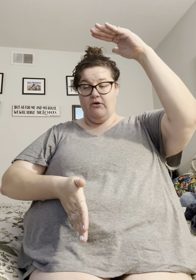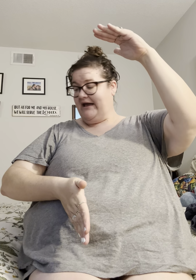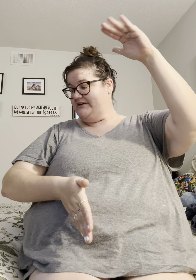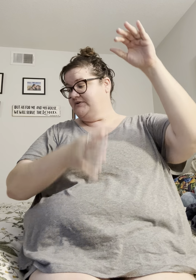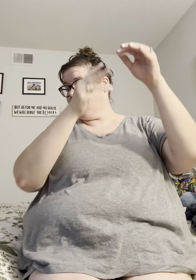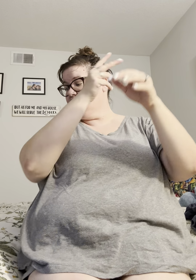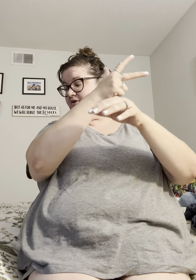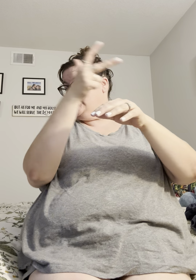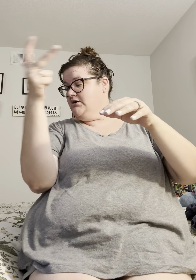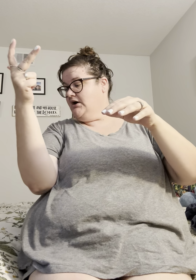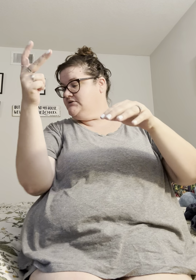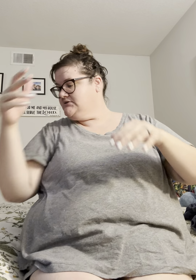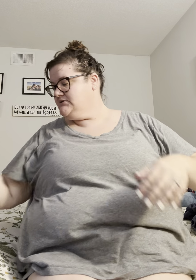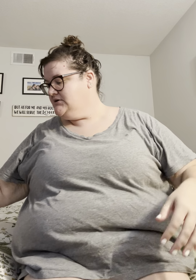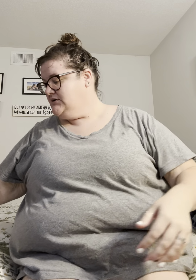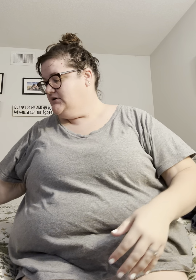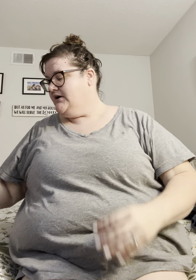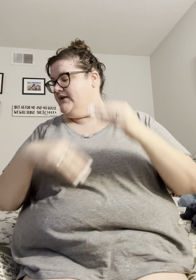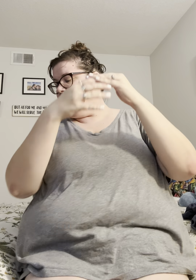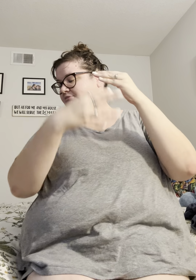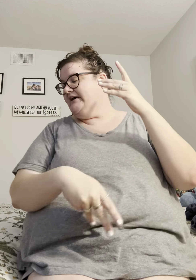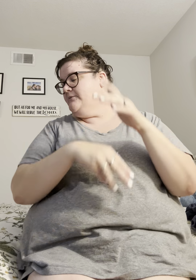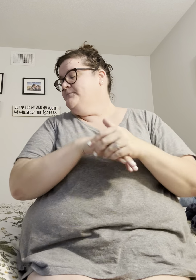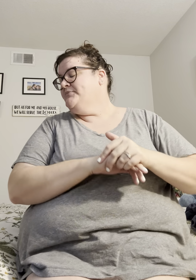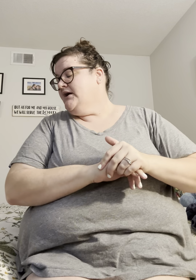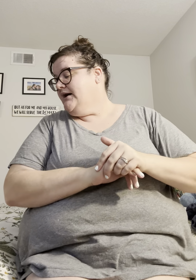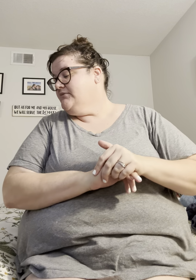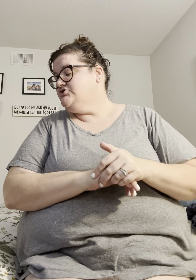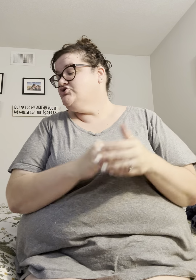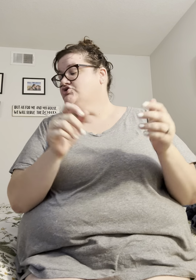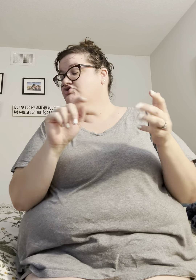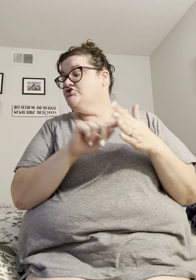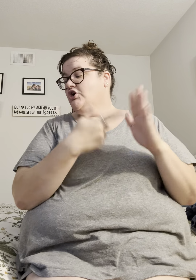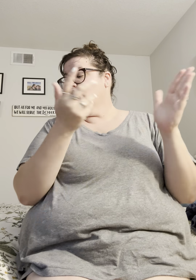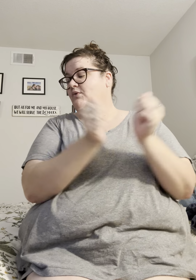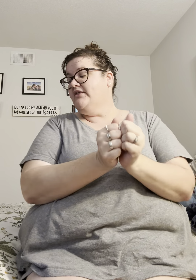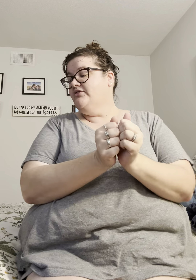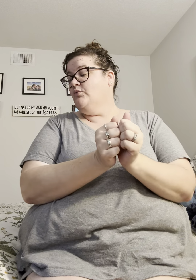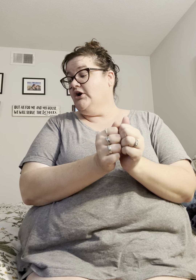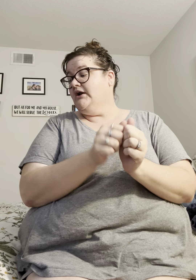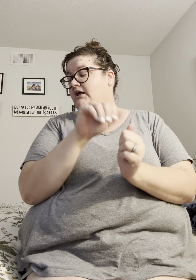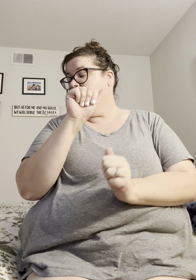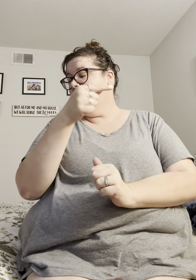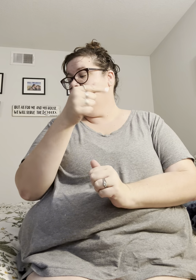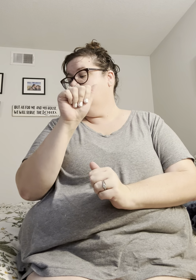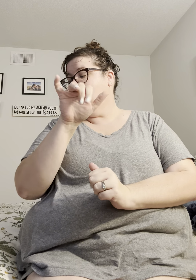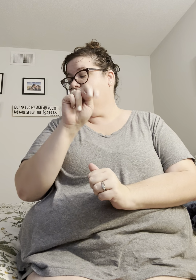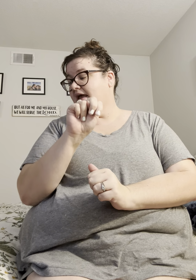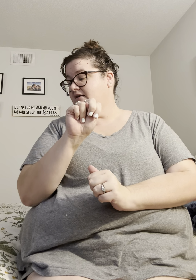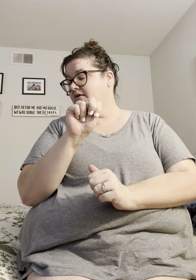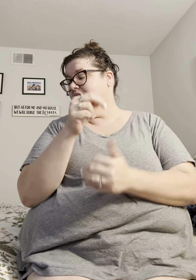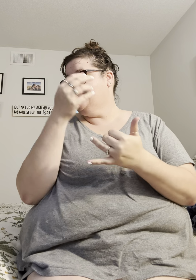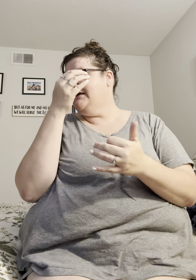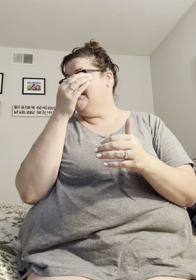Okay, so it's 3 across and then a couple down. I'm going to start with the word again, and I'm going to